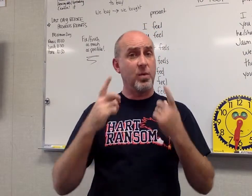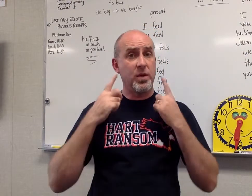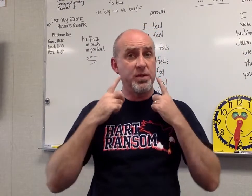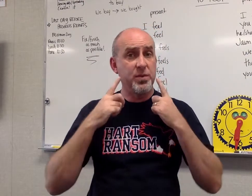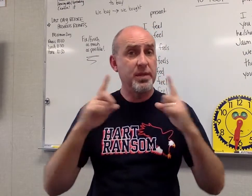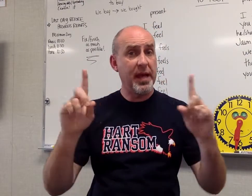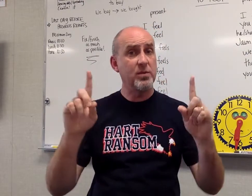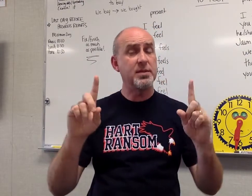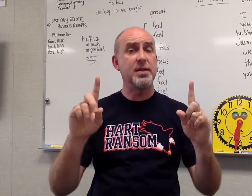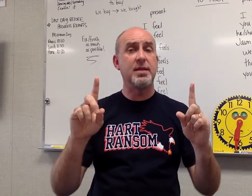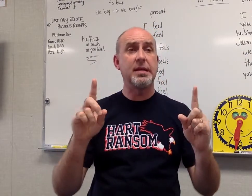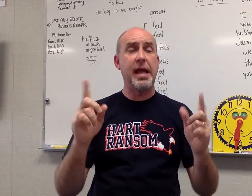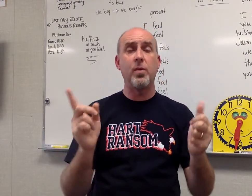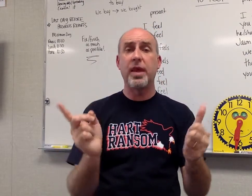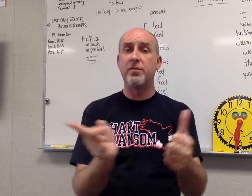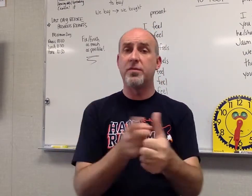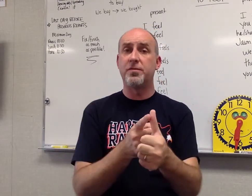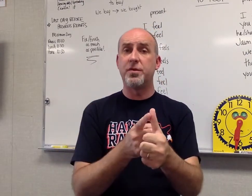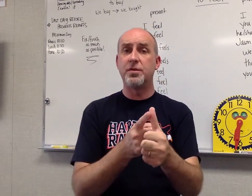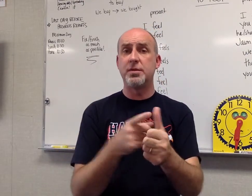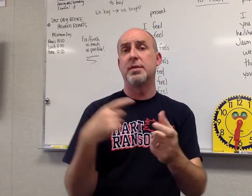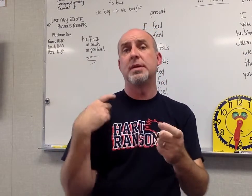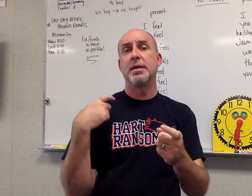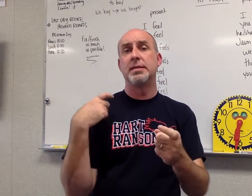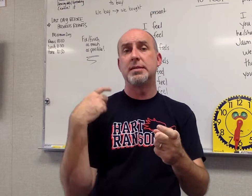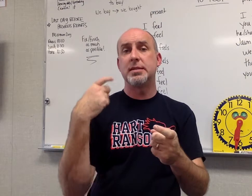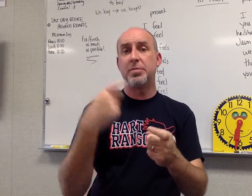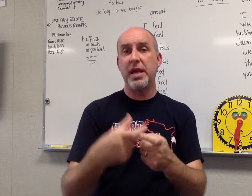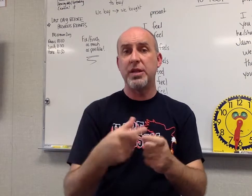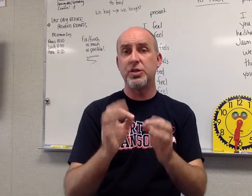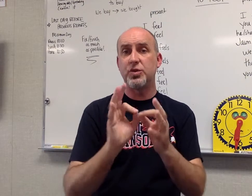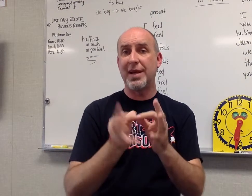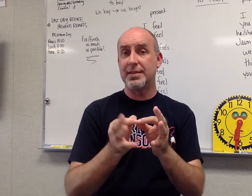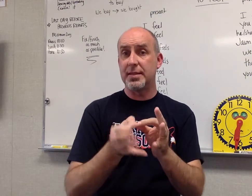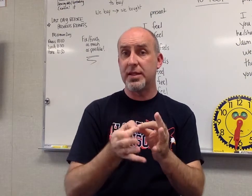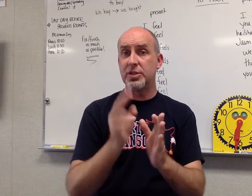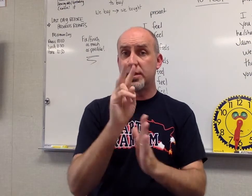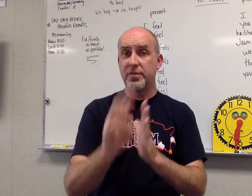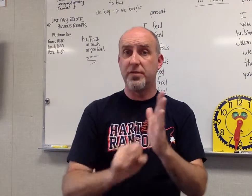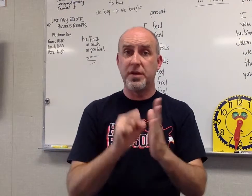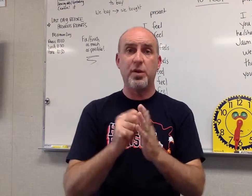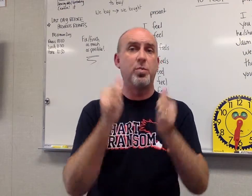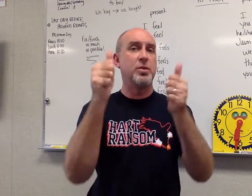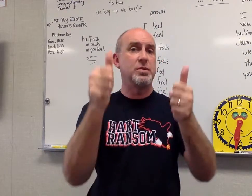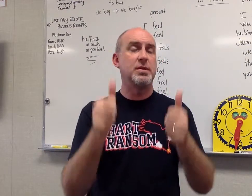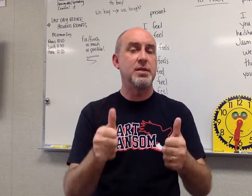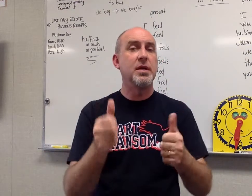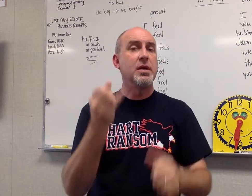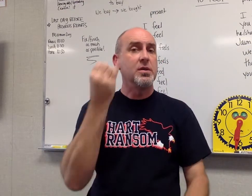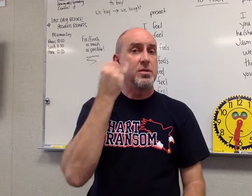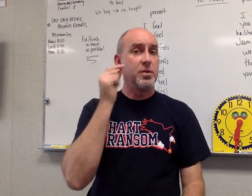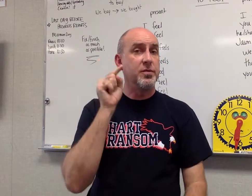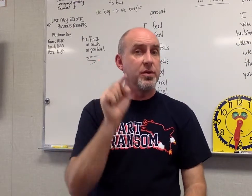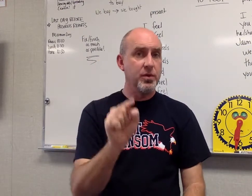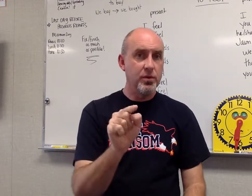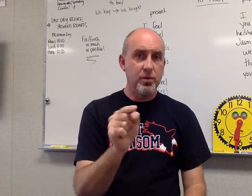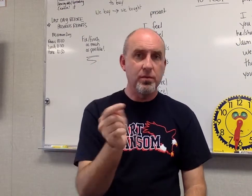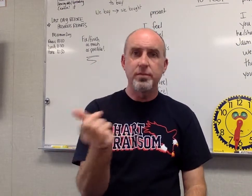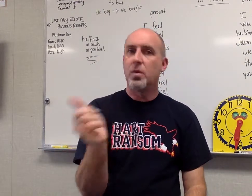wanted to announce that now we have the first Spanish translation of the video posted. So if you or